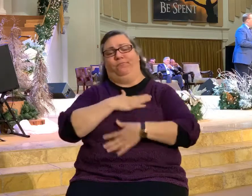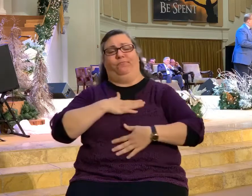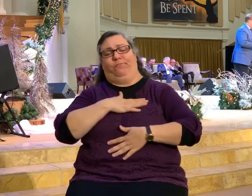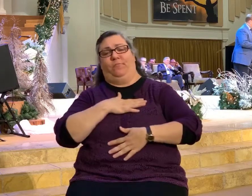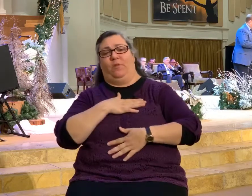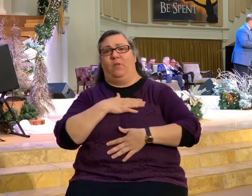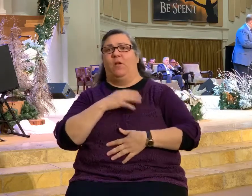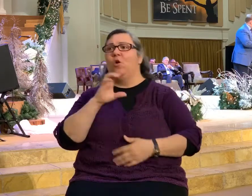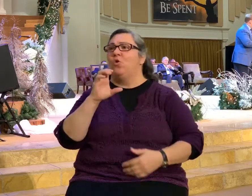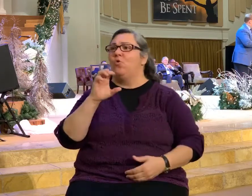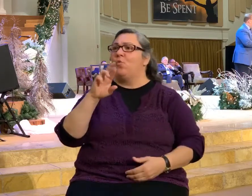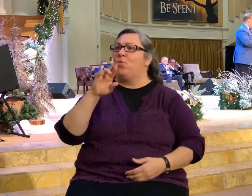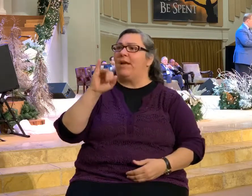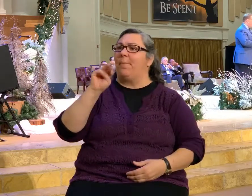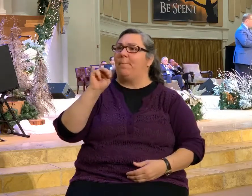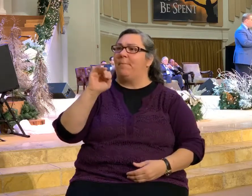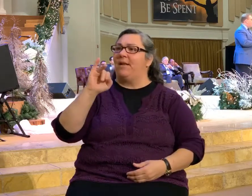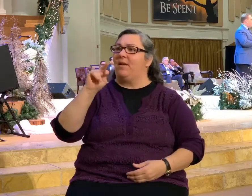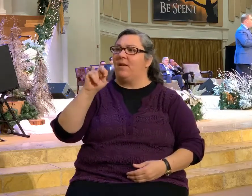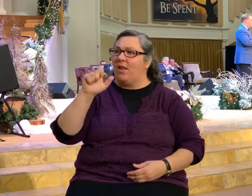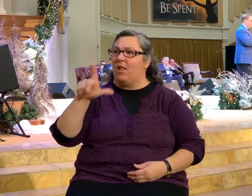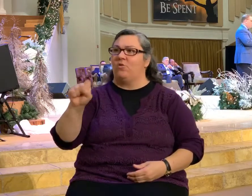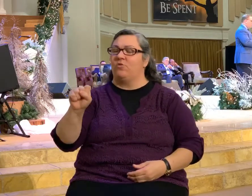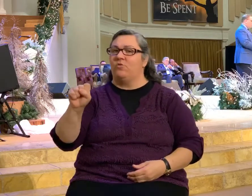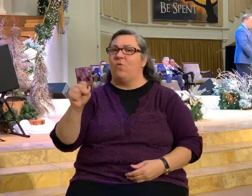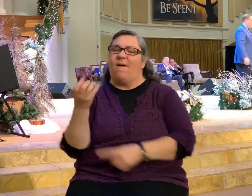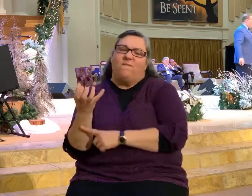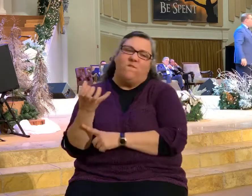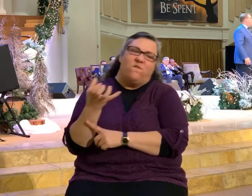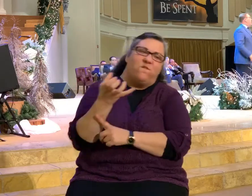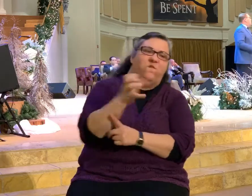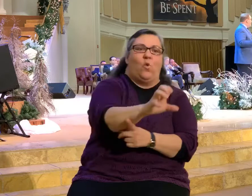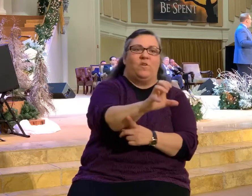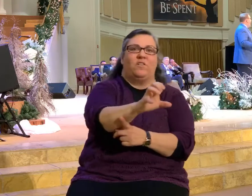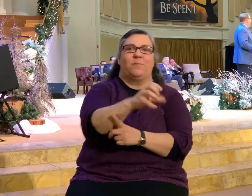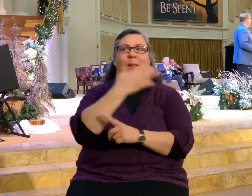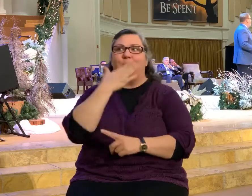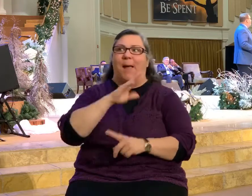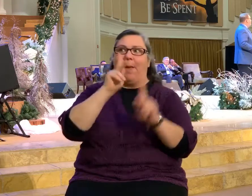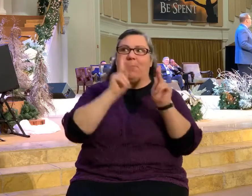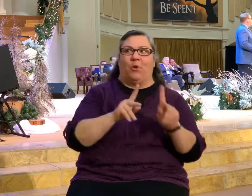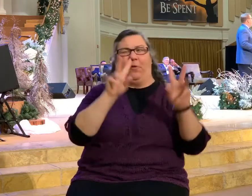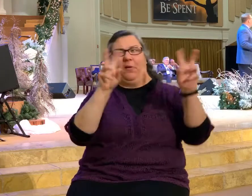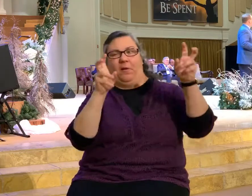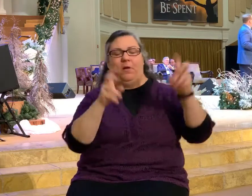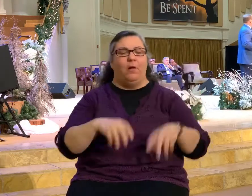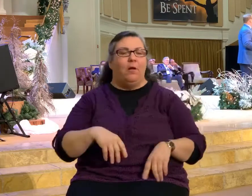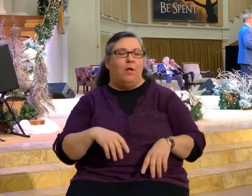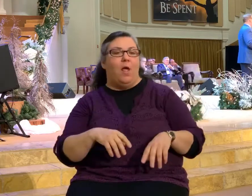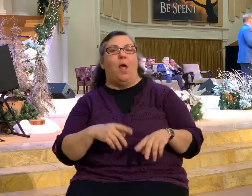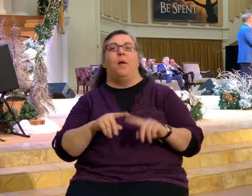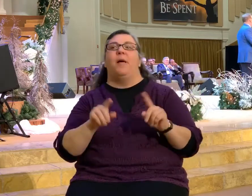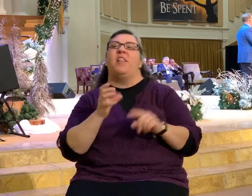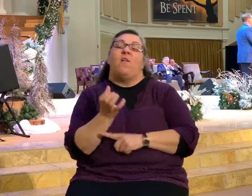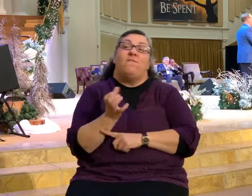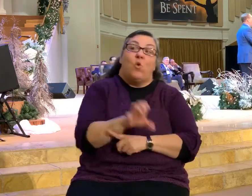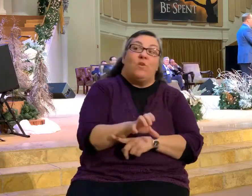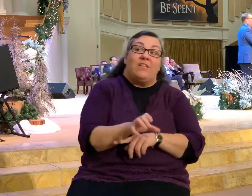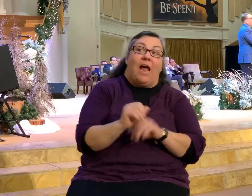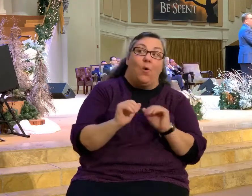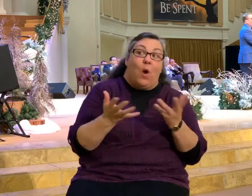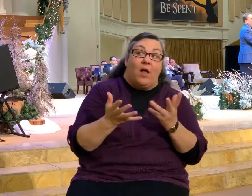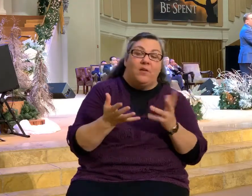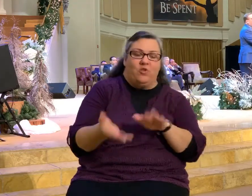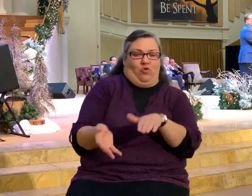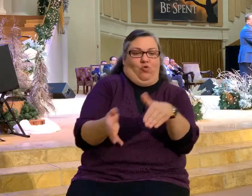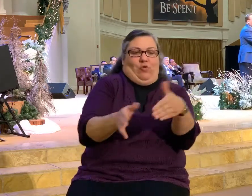where criminals were forced to play the roles of the villain, in which they would die, not just in the play, they would